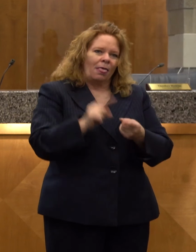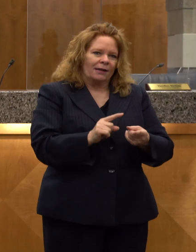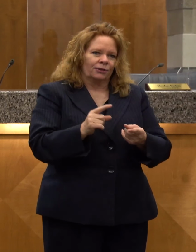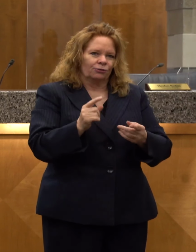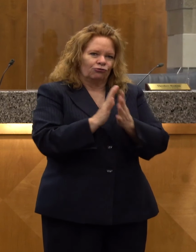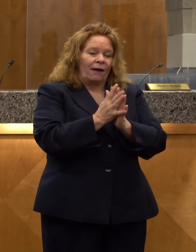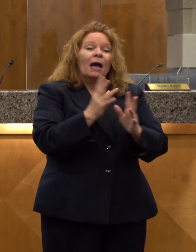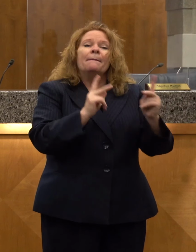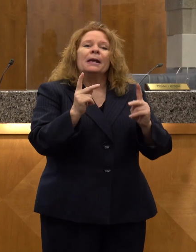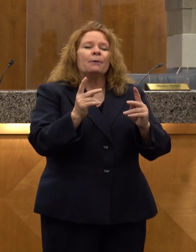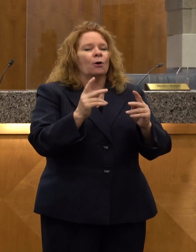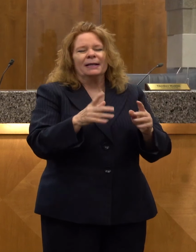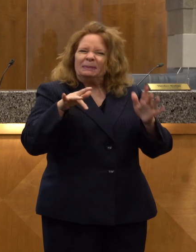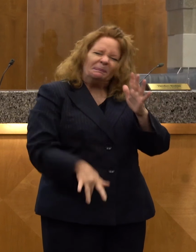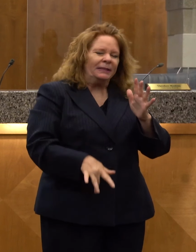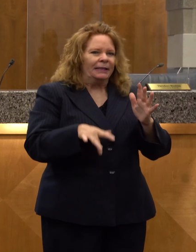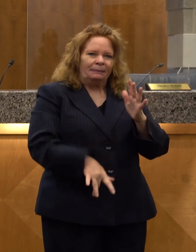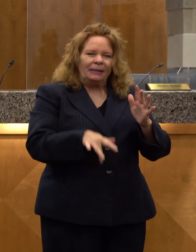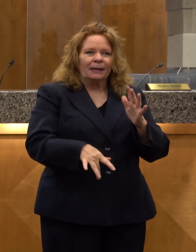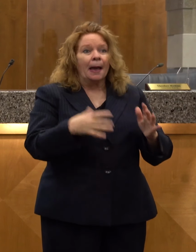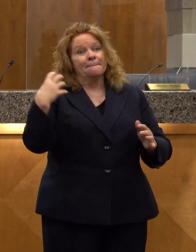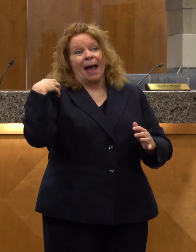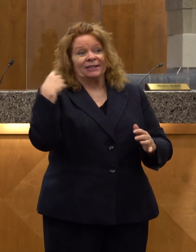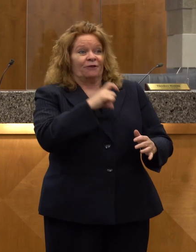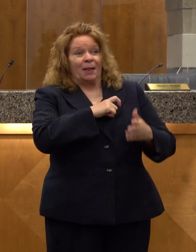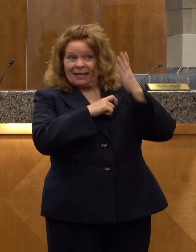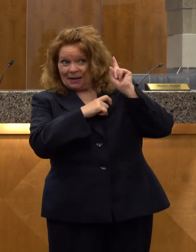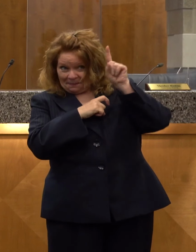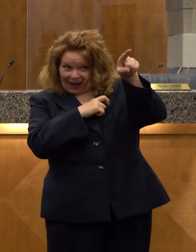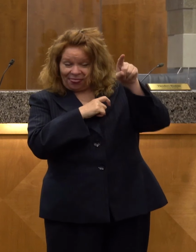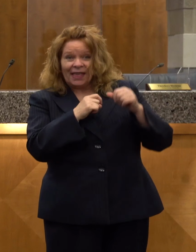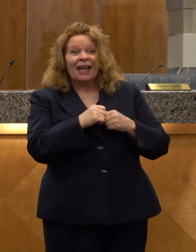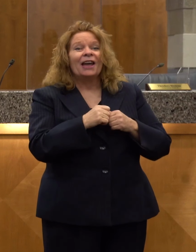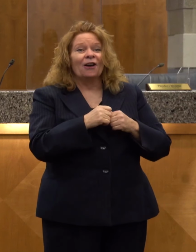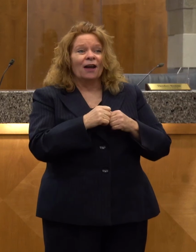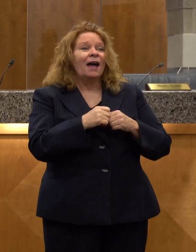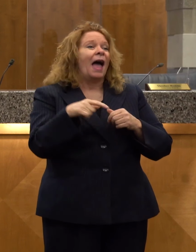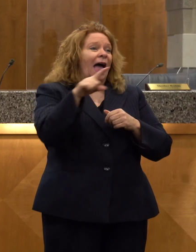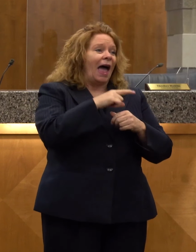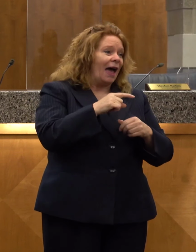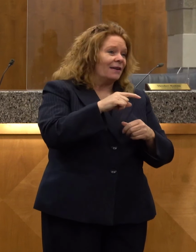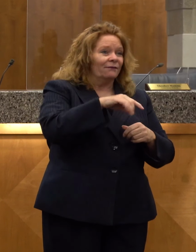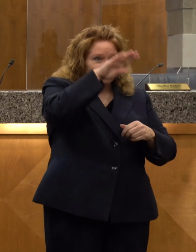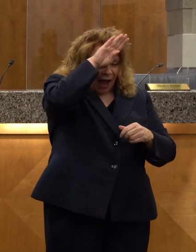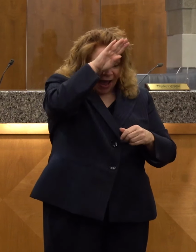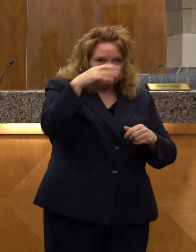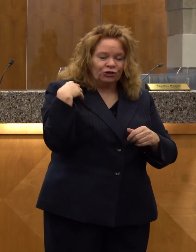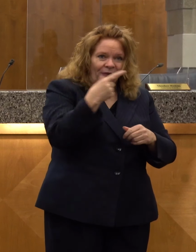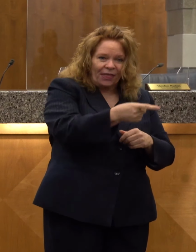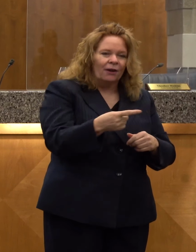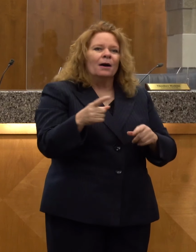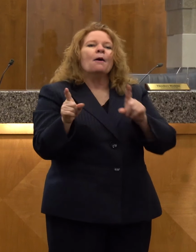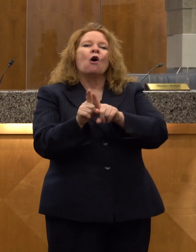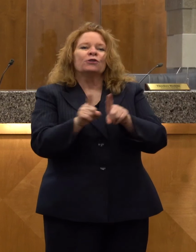people speed on this road. We have a lot of accidents. My chief of police is back there, and the fire chief back there. Also, it's gonna help when we